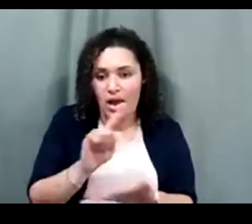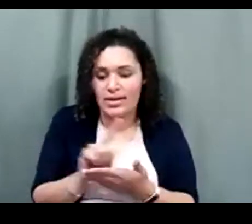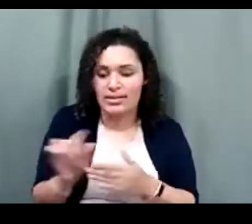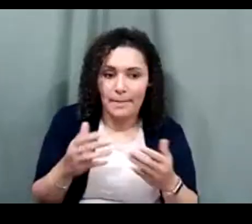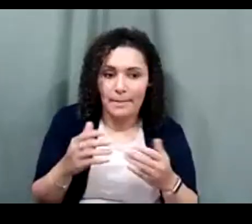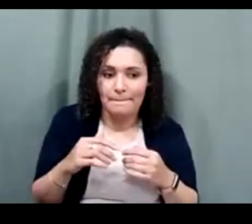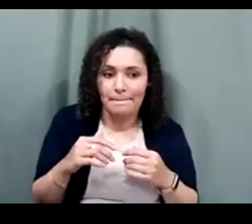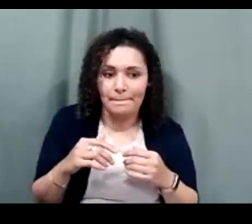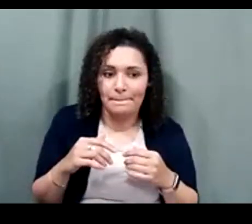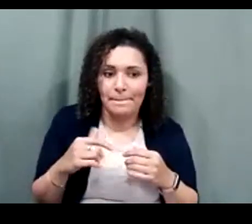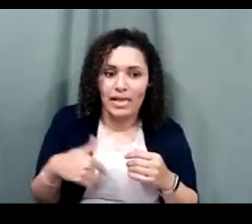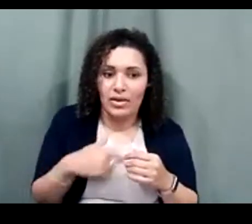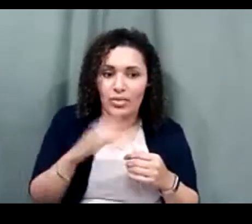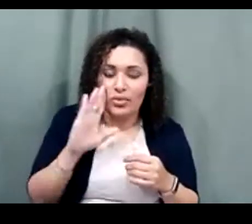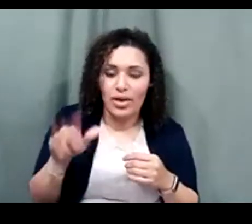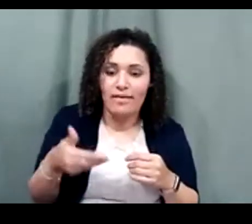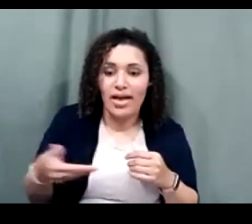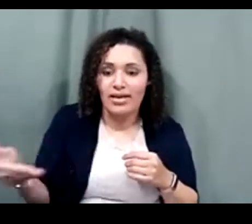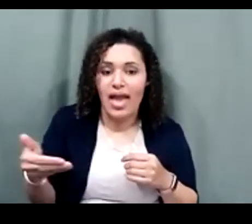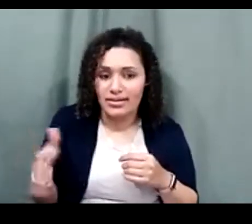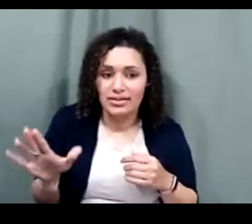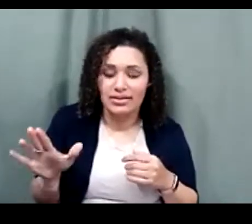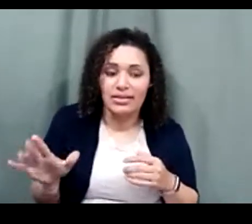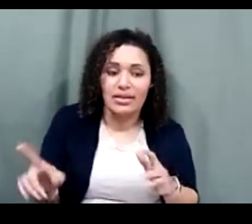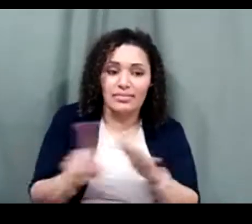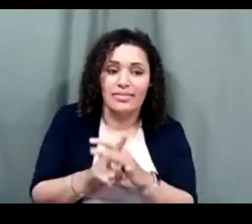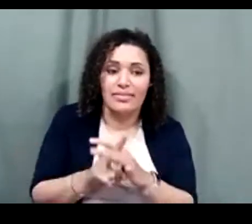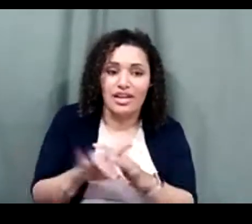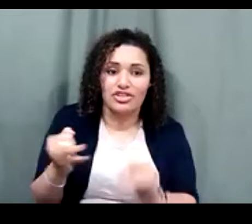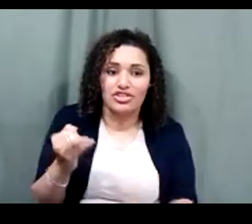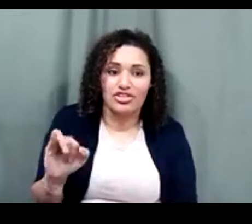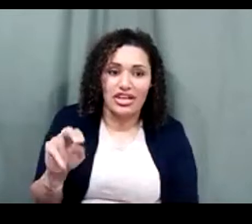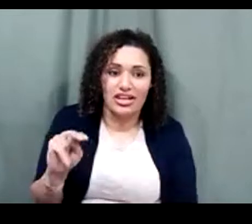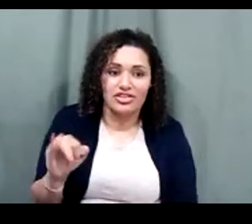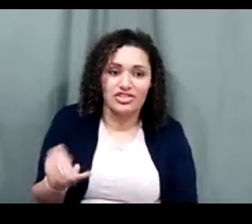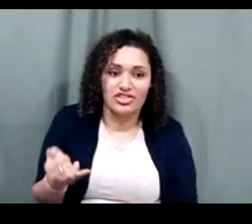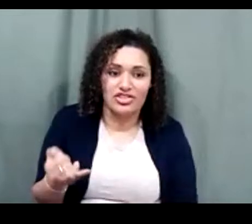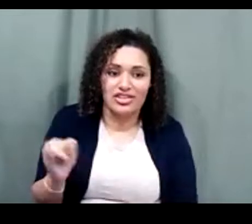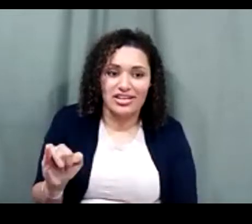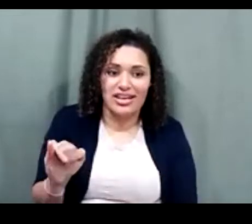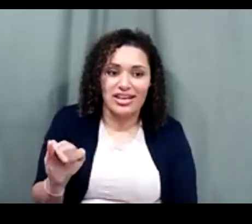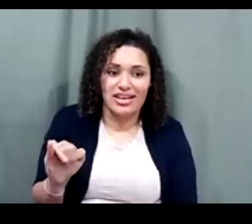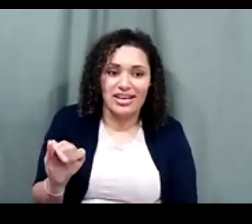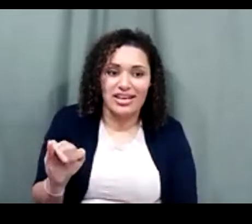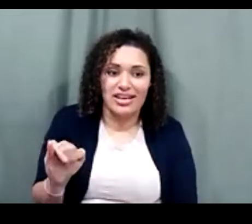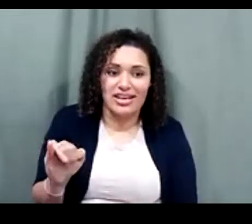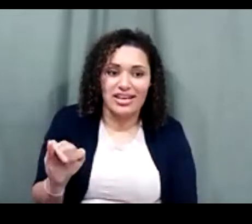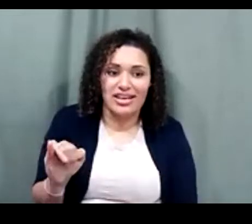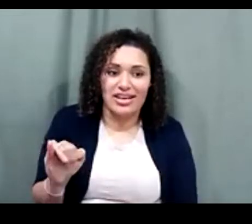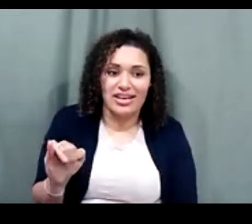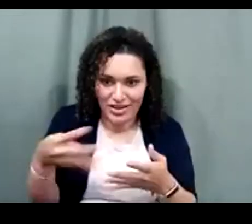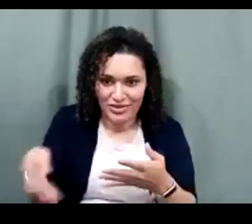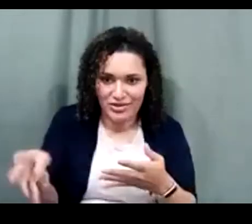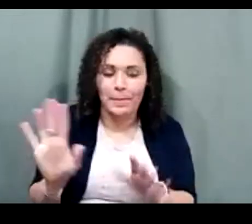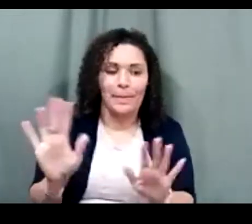guest appearance from Gingy Chocolate. No, she's over there saying, it's okay. No. We're going to reschedule them. All right. Well,